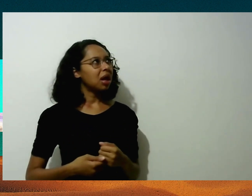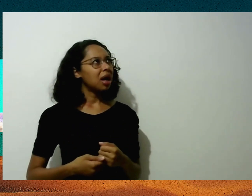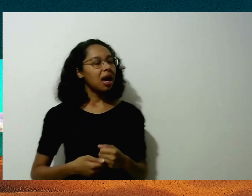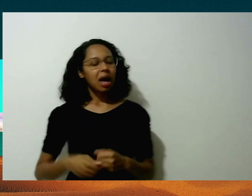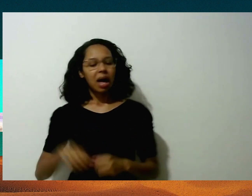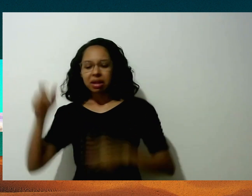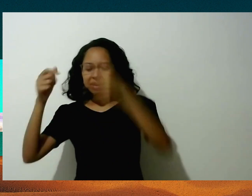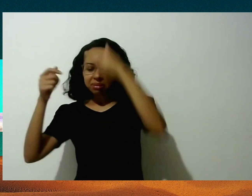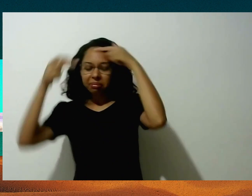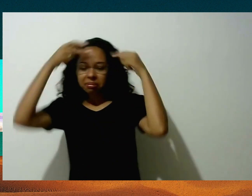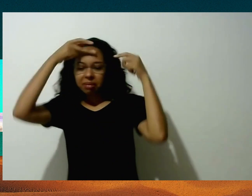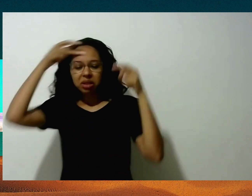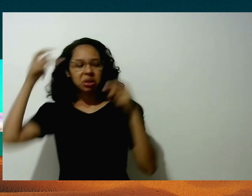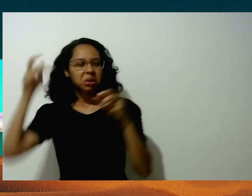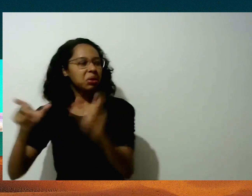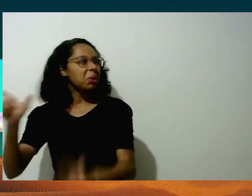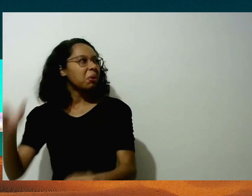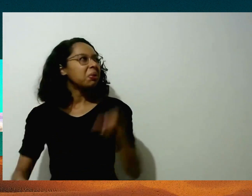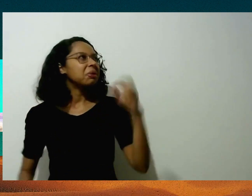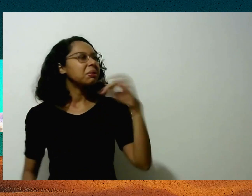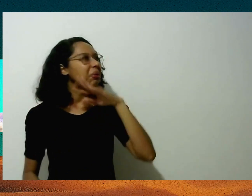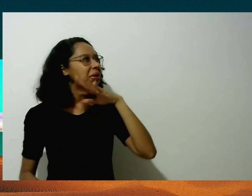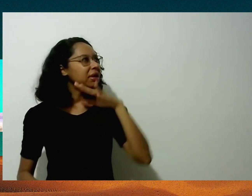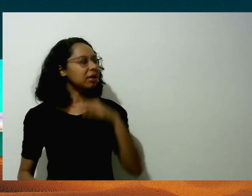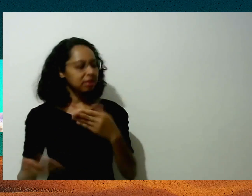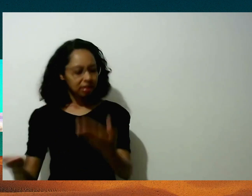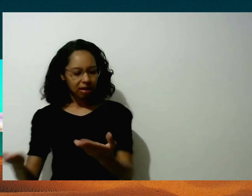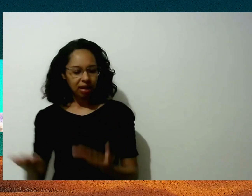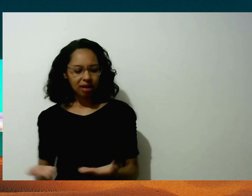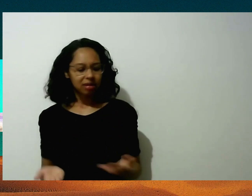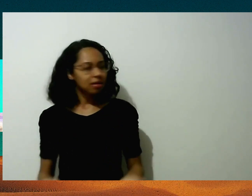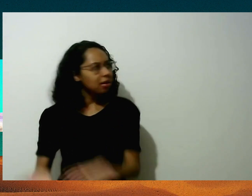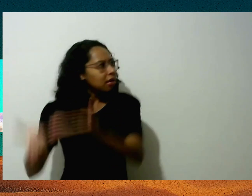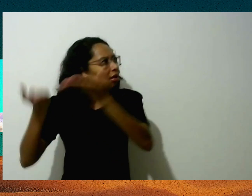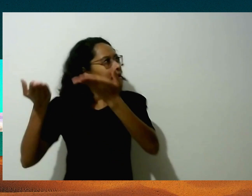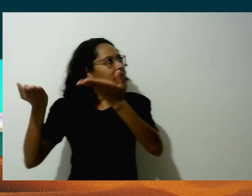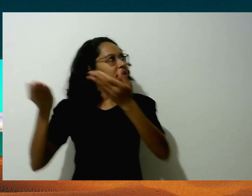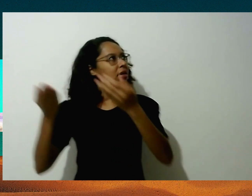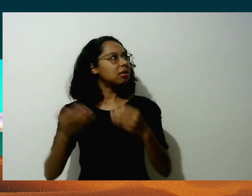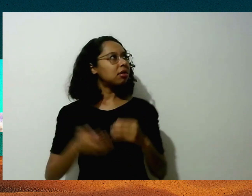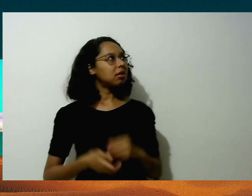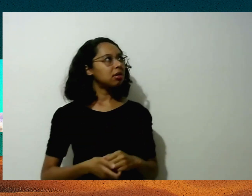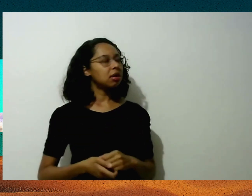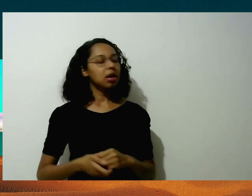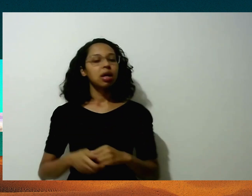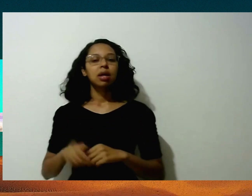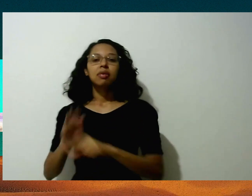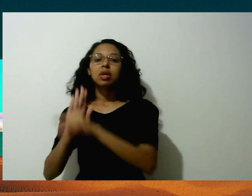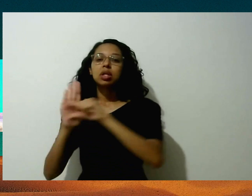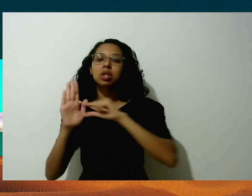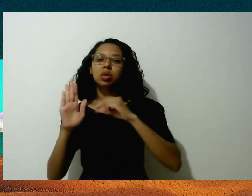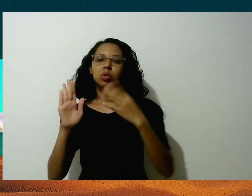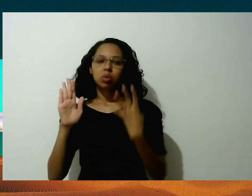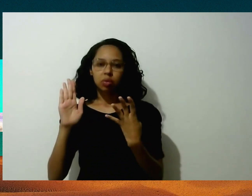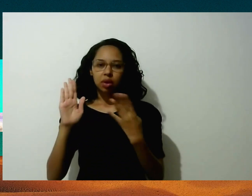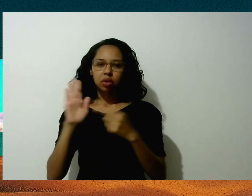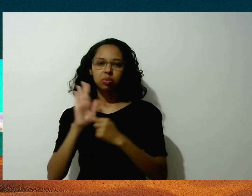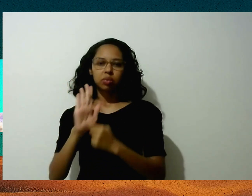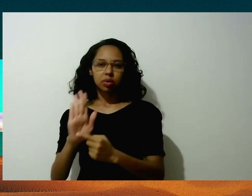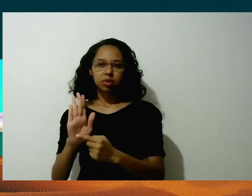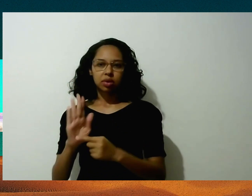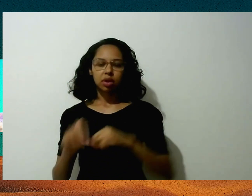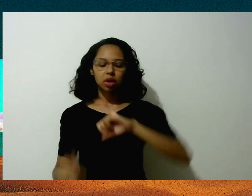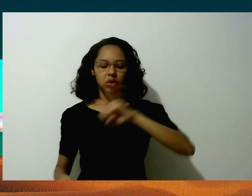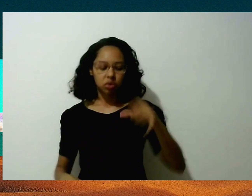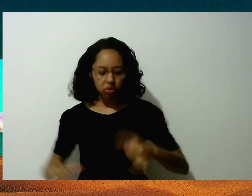on the counsel of the wicked? Presta atenção no versículo 4. Pay attention to verse 4. Jó então pergunta